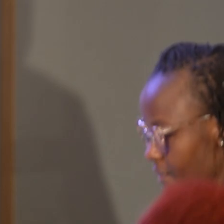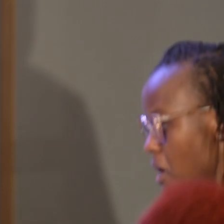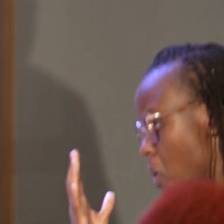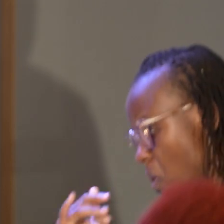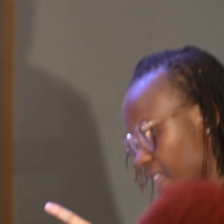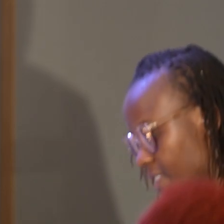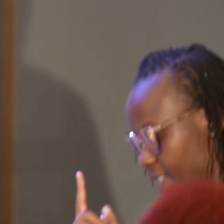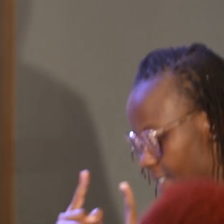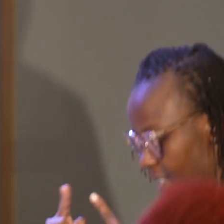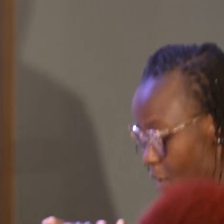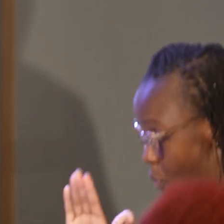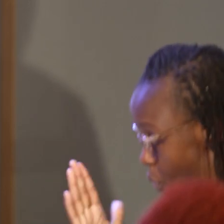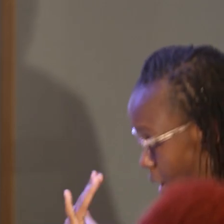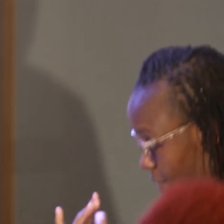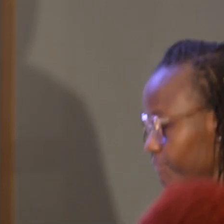very successful,